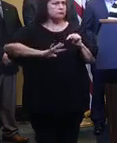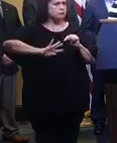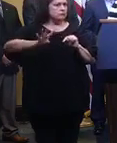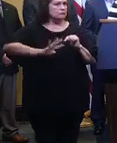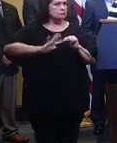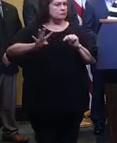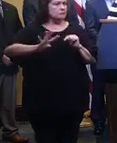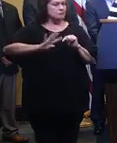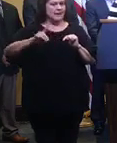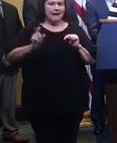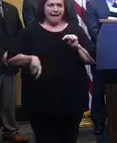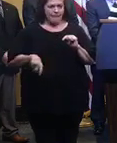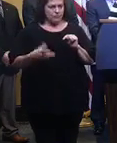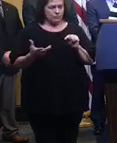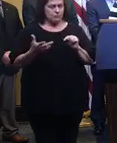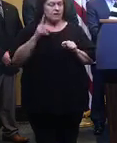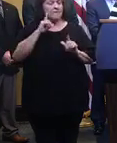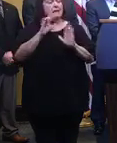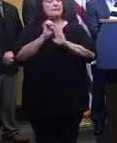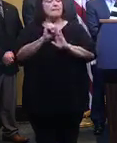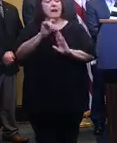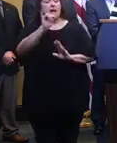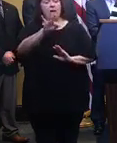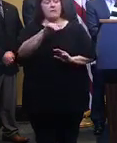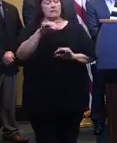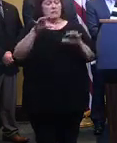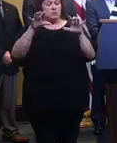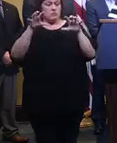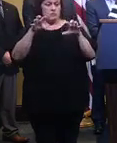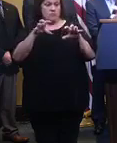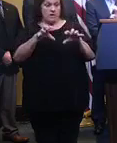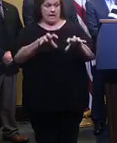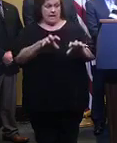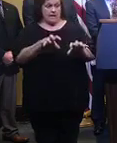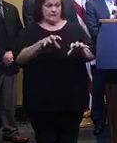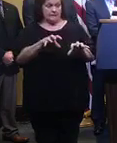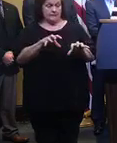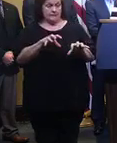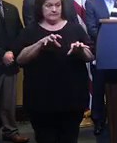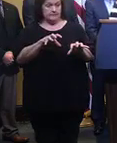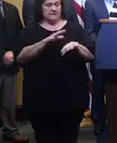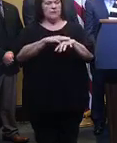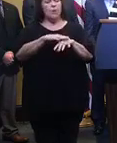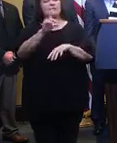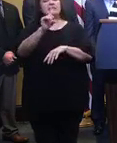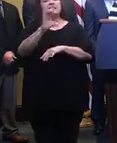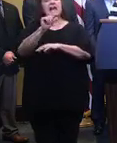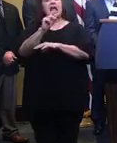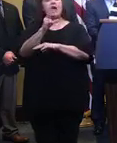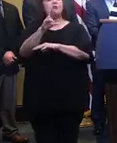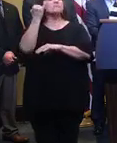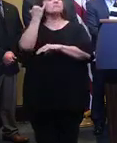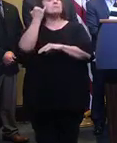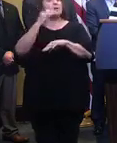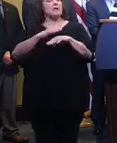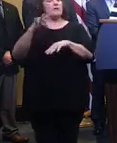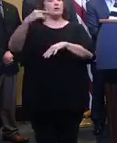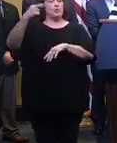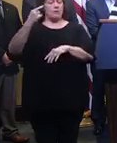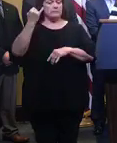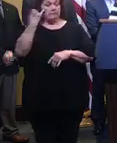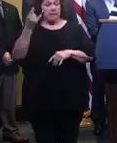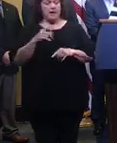multiple times. So for example, a drop of rainfall that comes on to, say, Decatur Street, for example, in the French Quarter, has